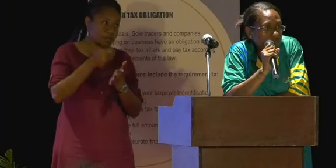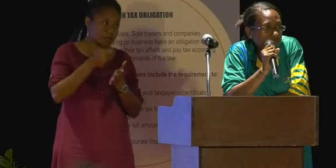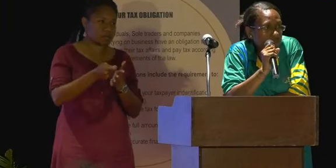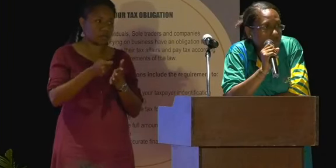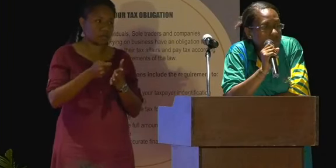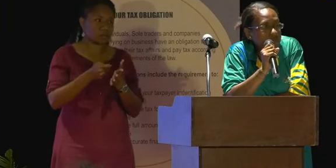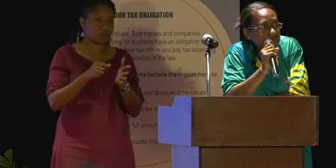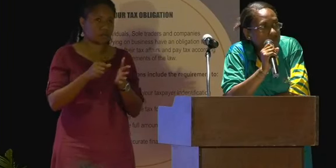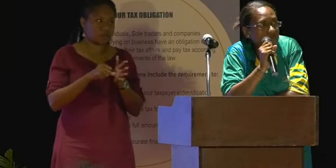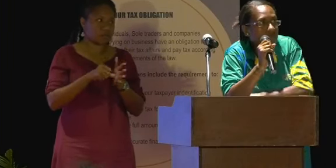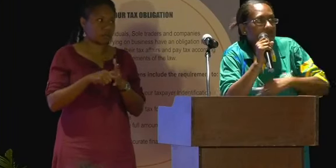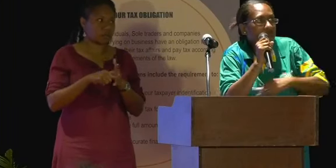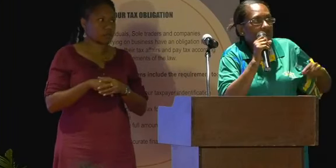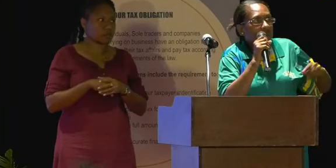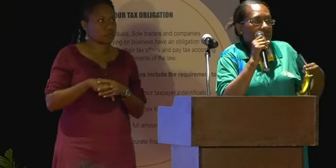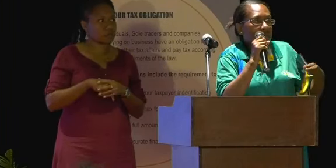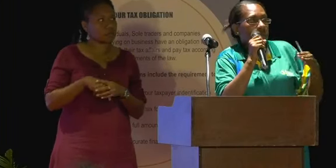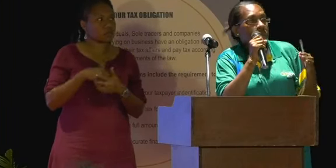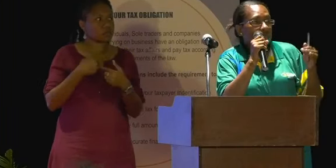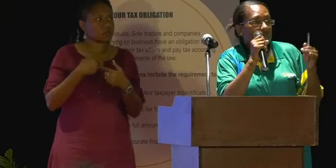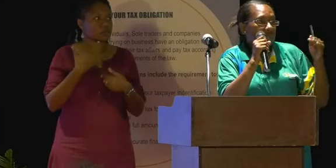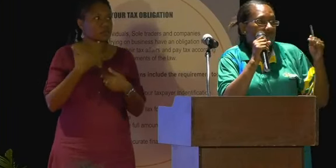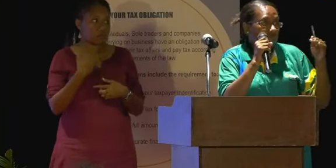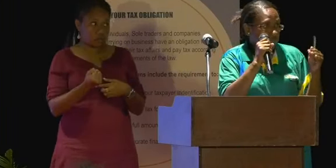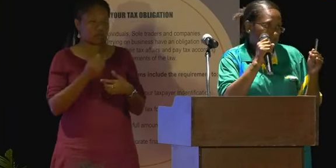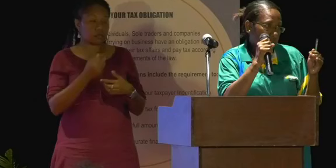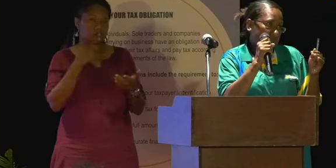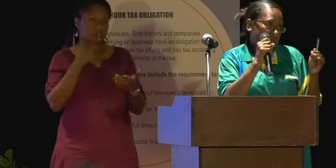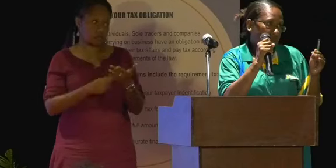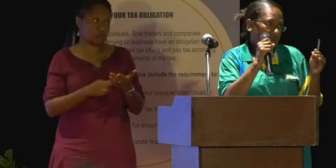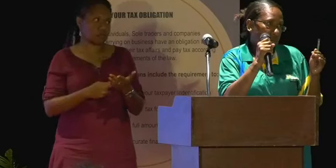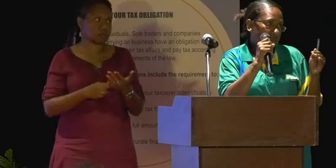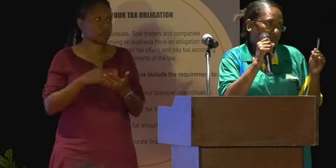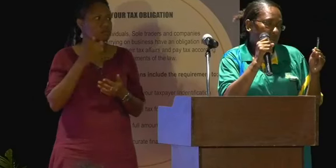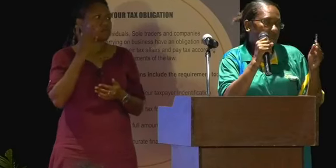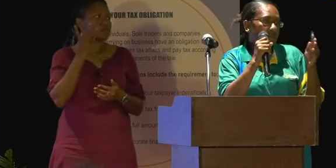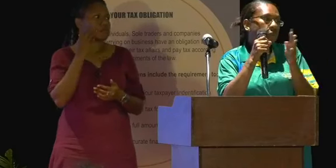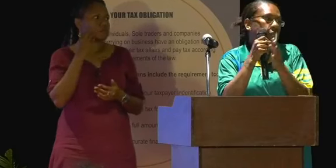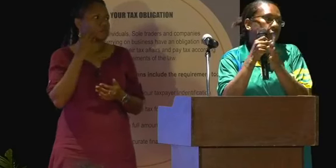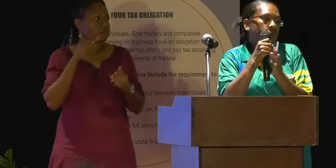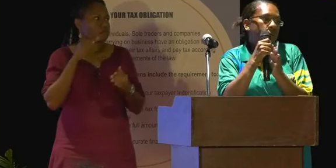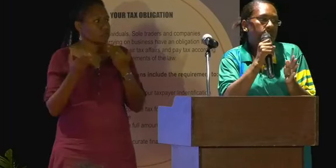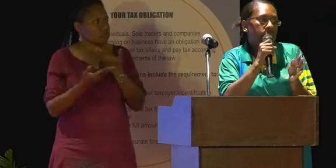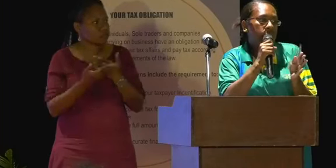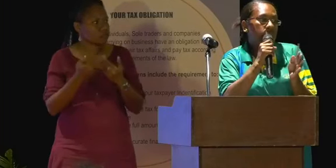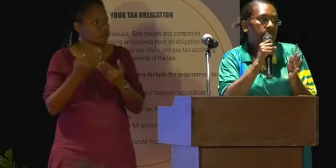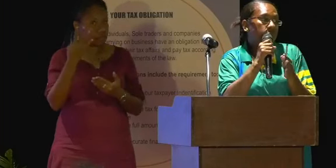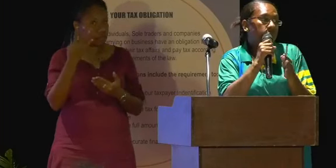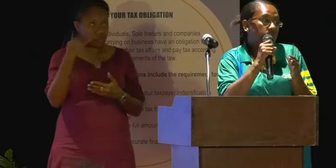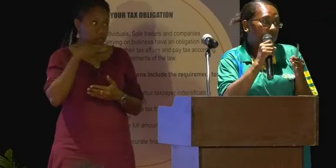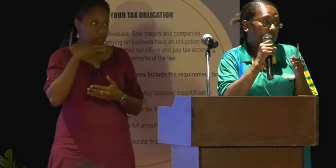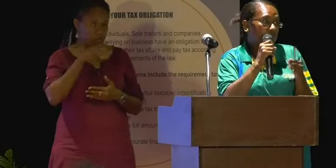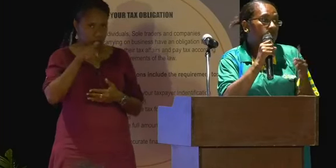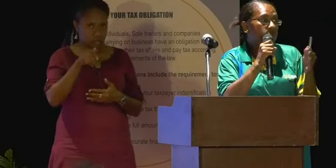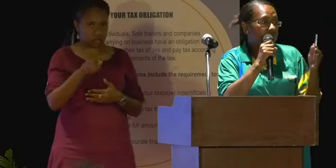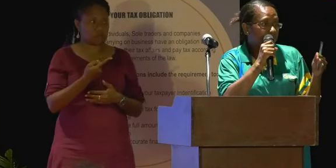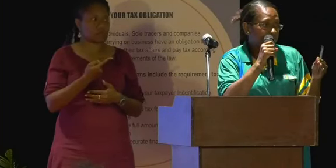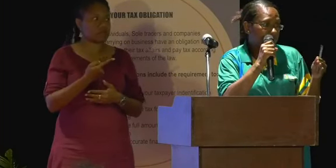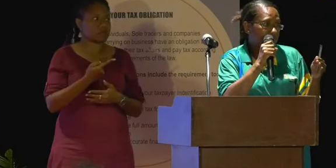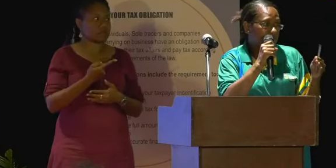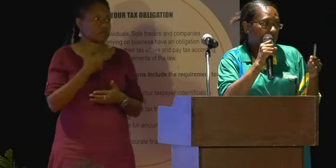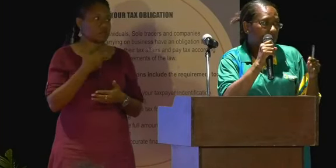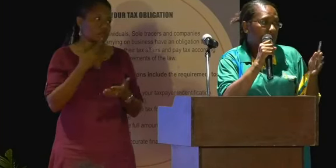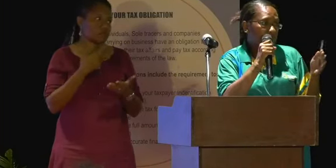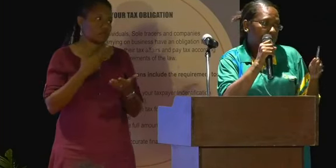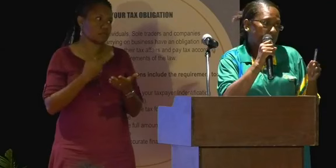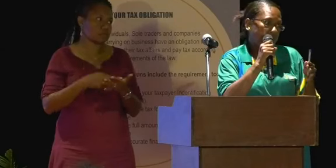your records. Once you reach 400,000, you have your records, who you